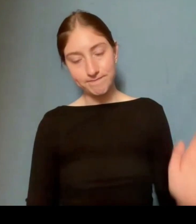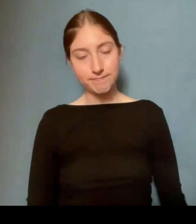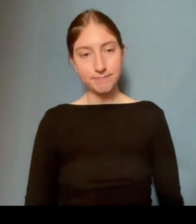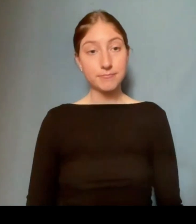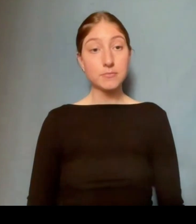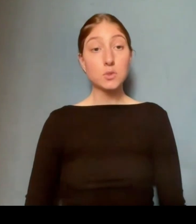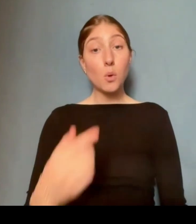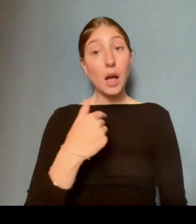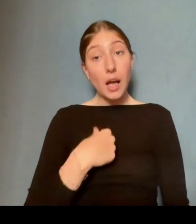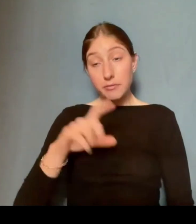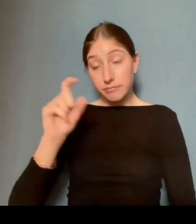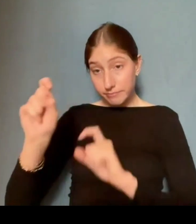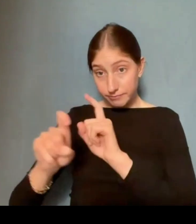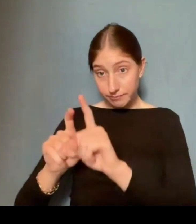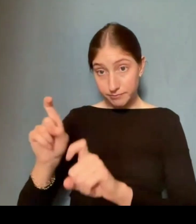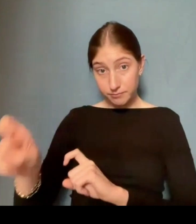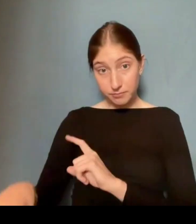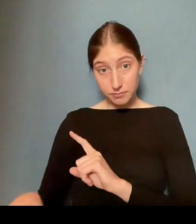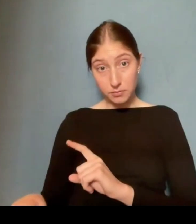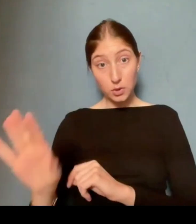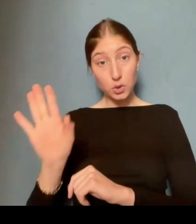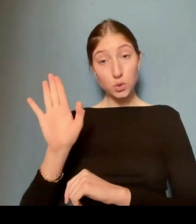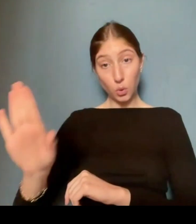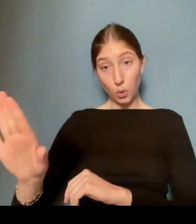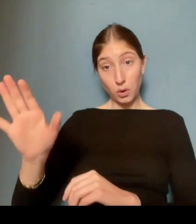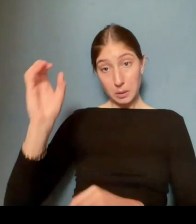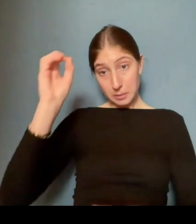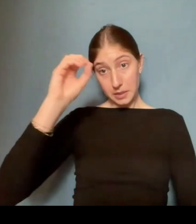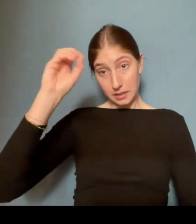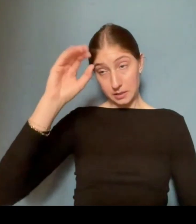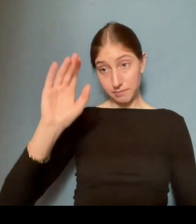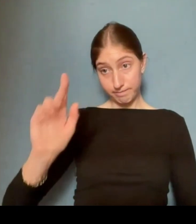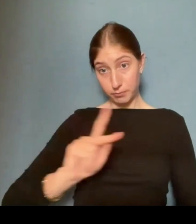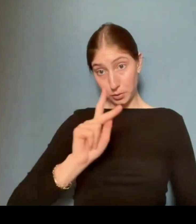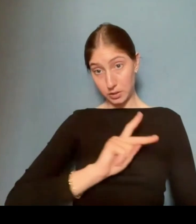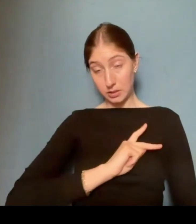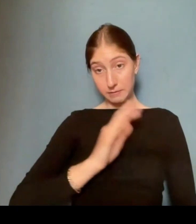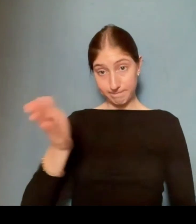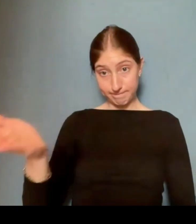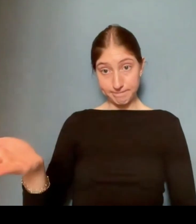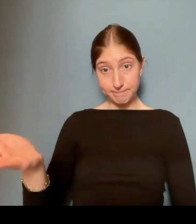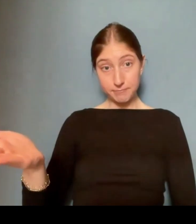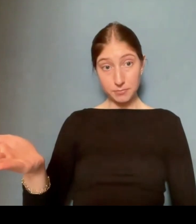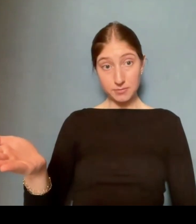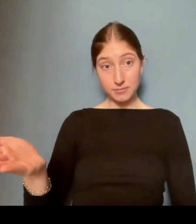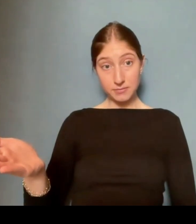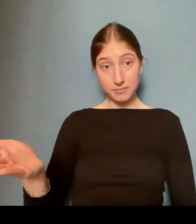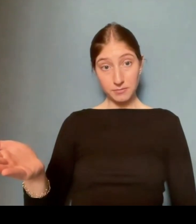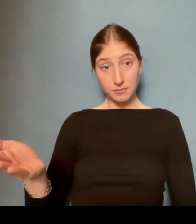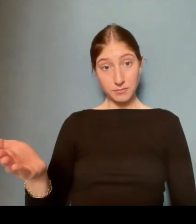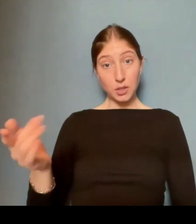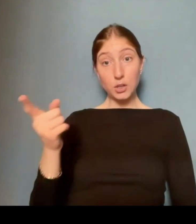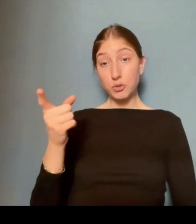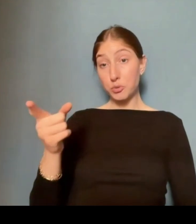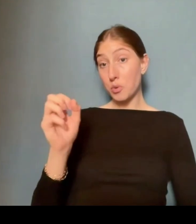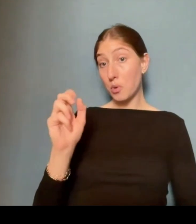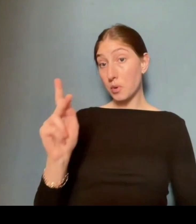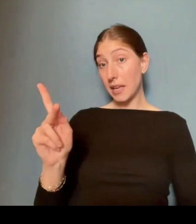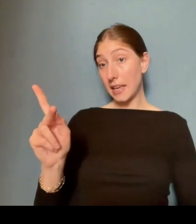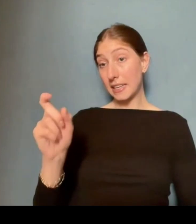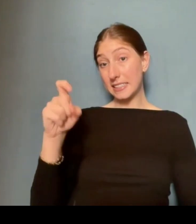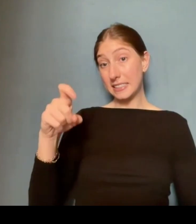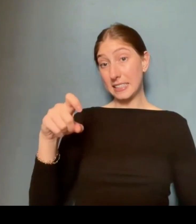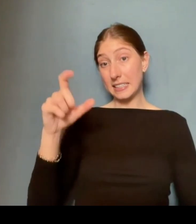though, in your personal opinion, are you okay if you needed glasses